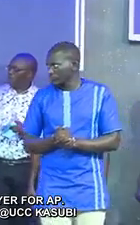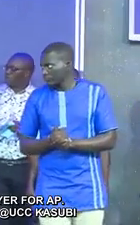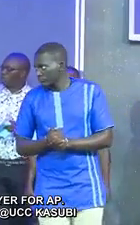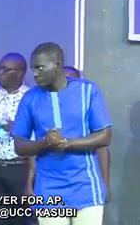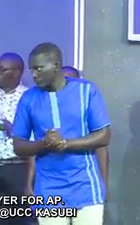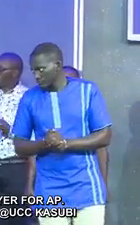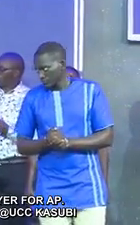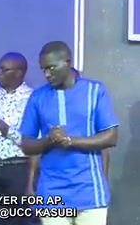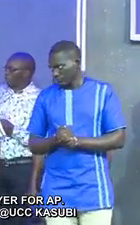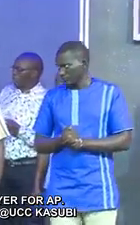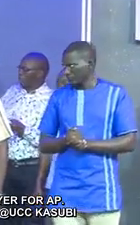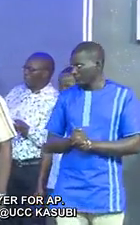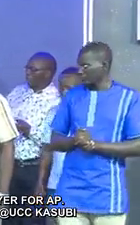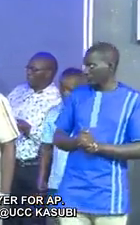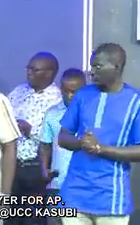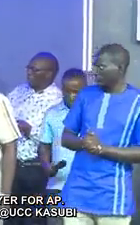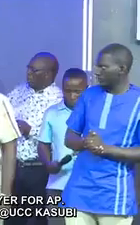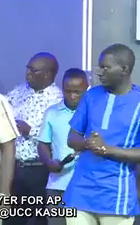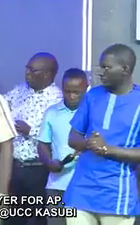Muganzi.